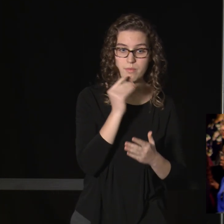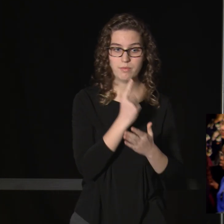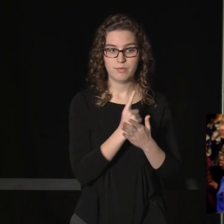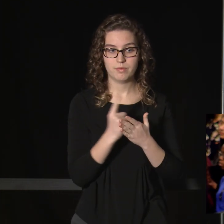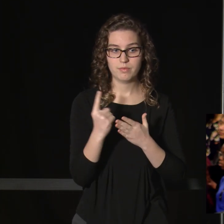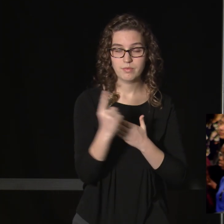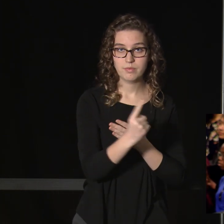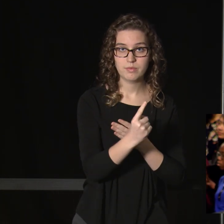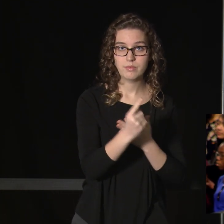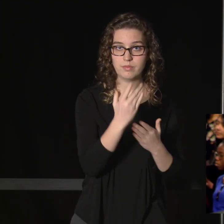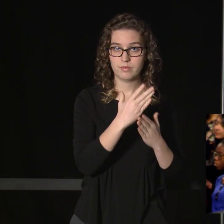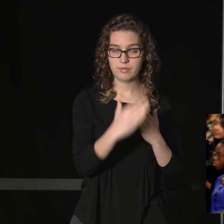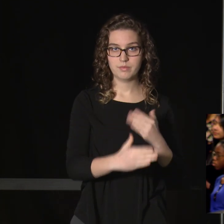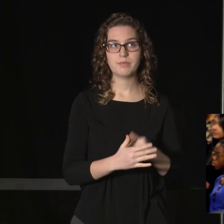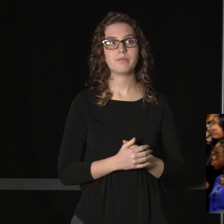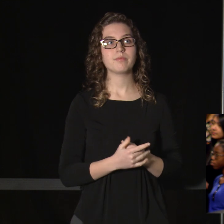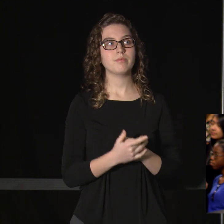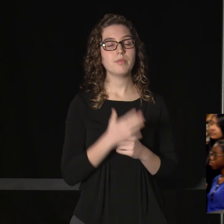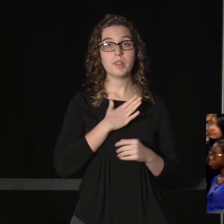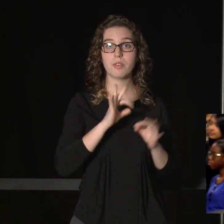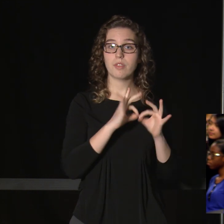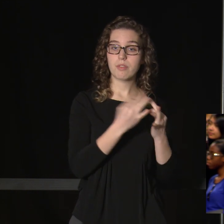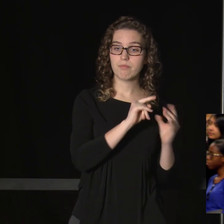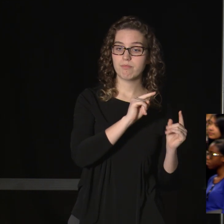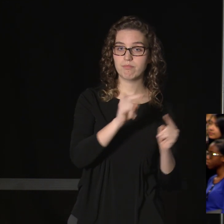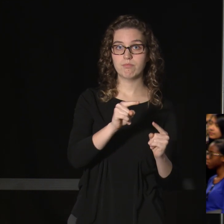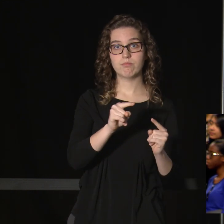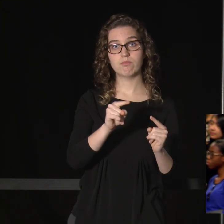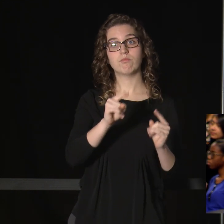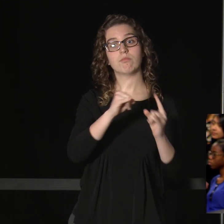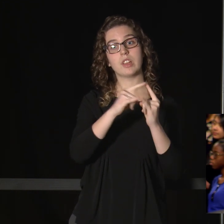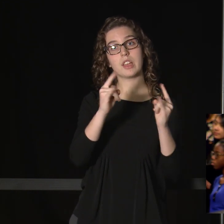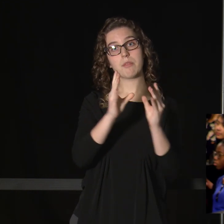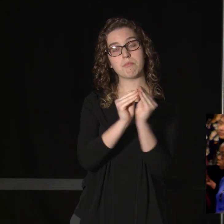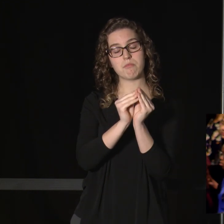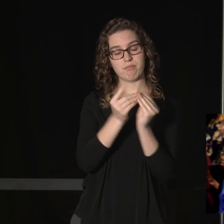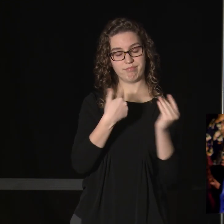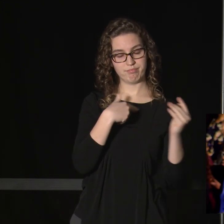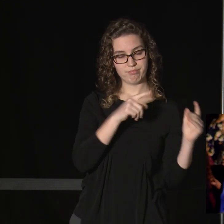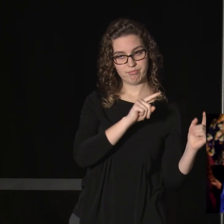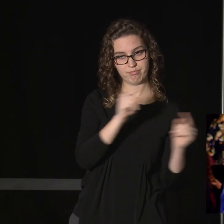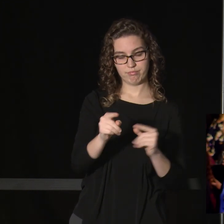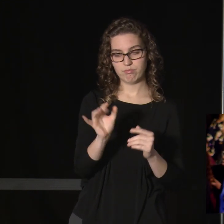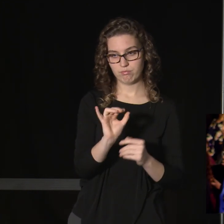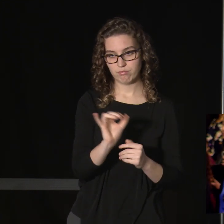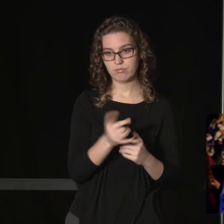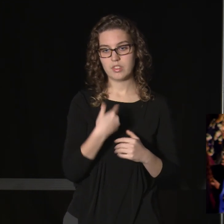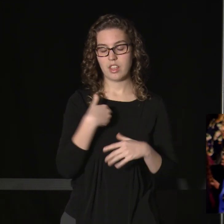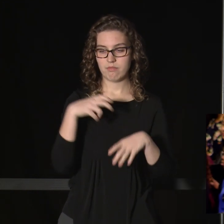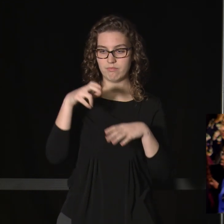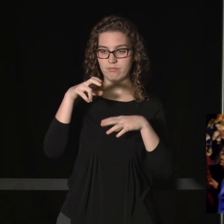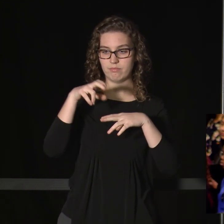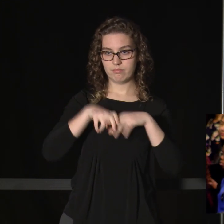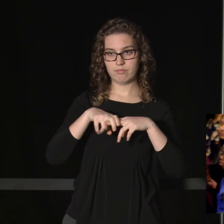we went to a camp meeting and they had an appeal. And I sat there with $50